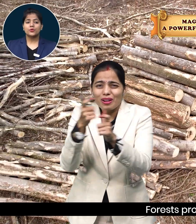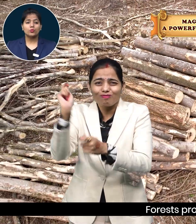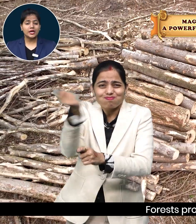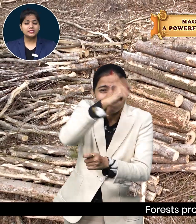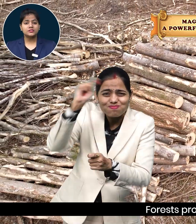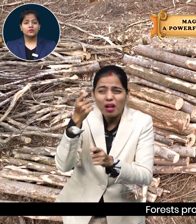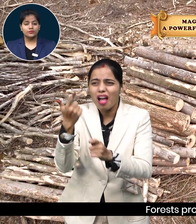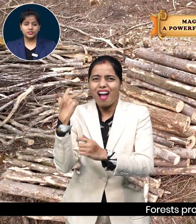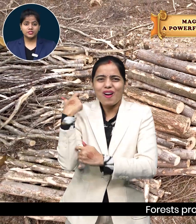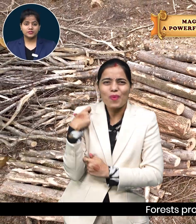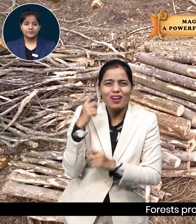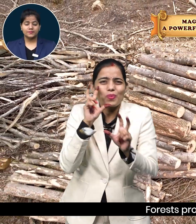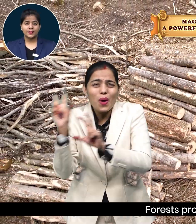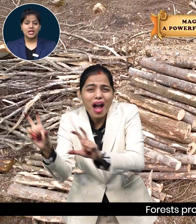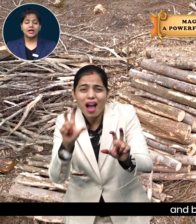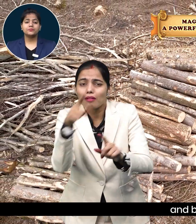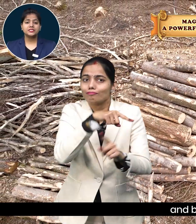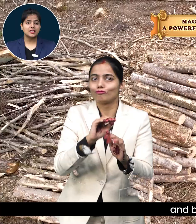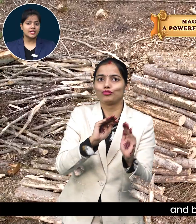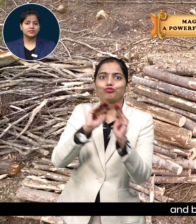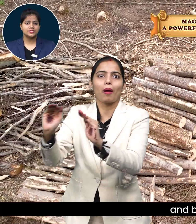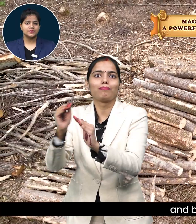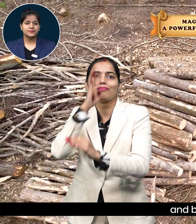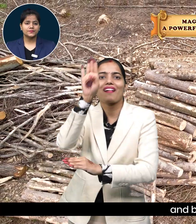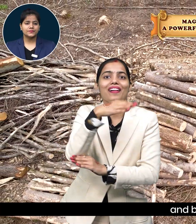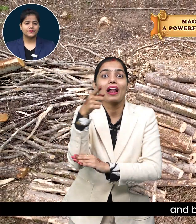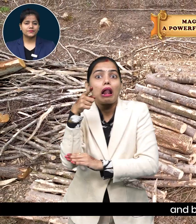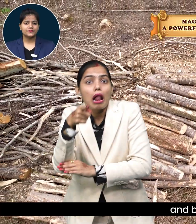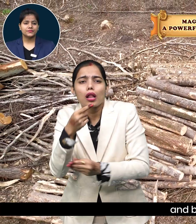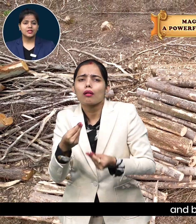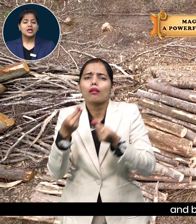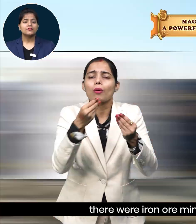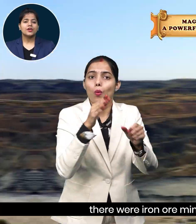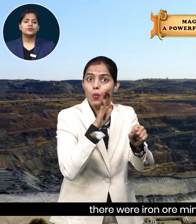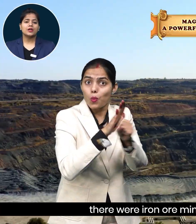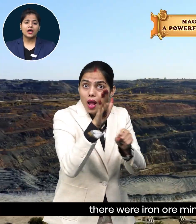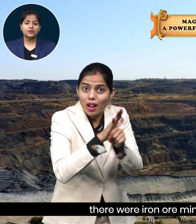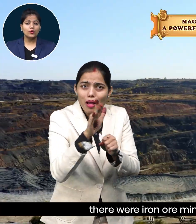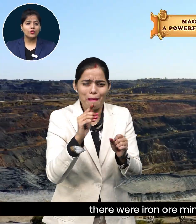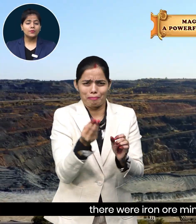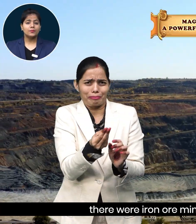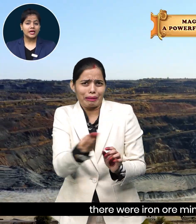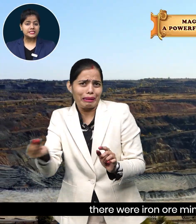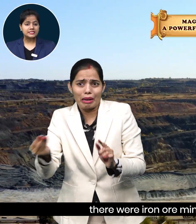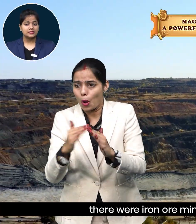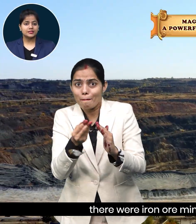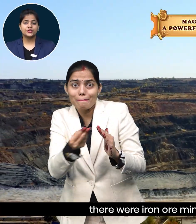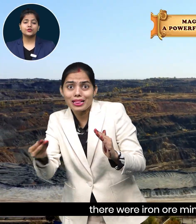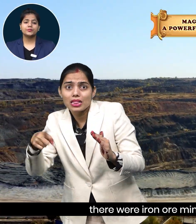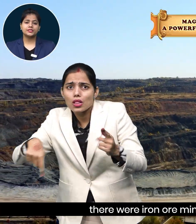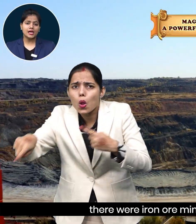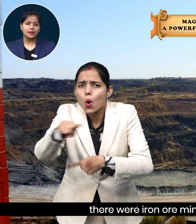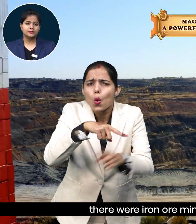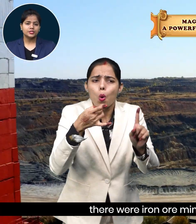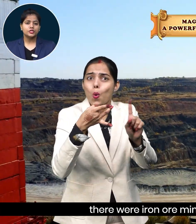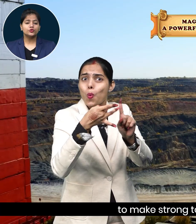Forest provided wood, and besides, there were iron ore mines that could